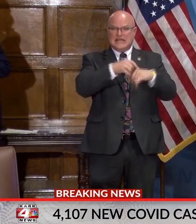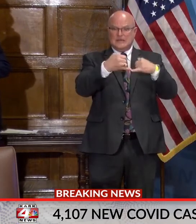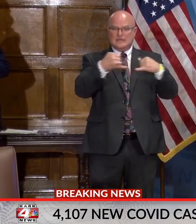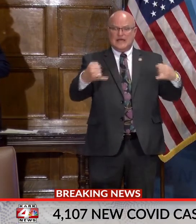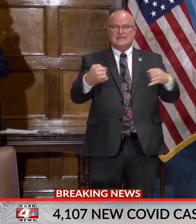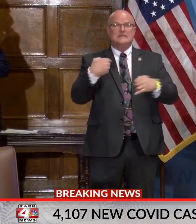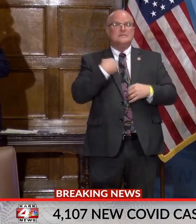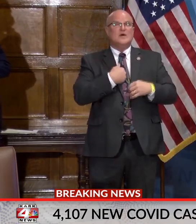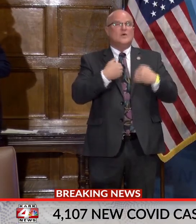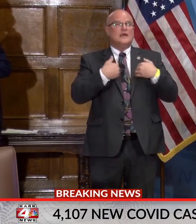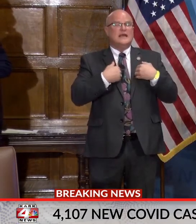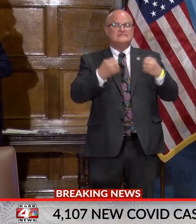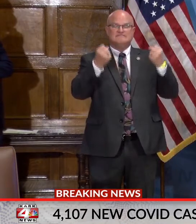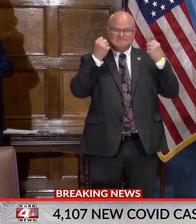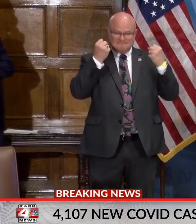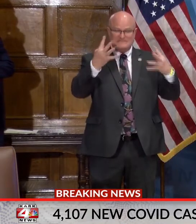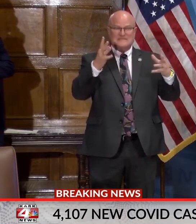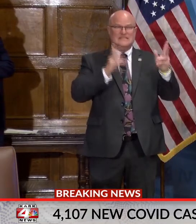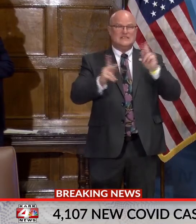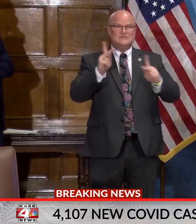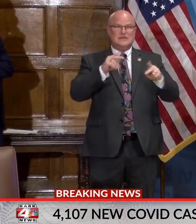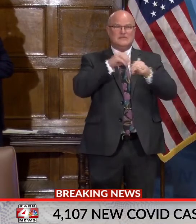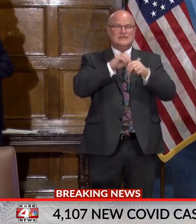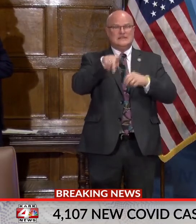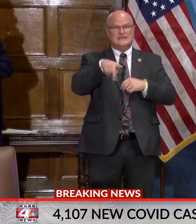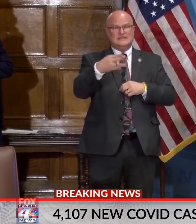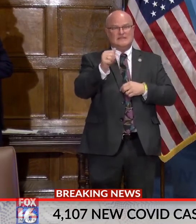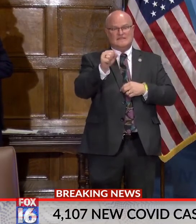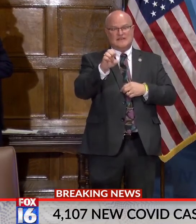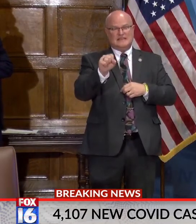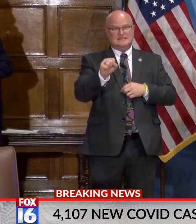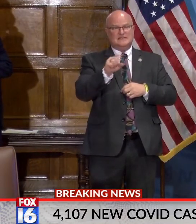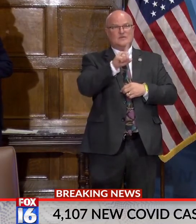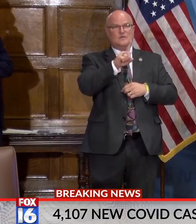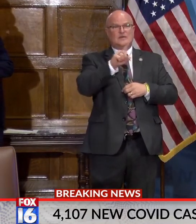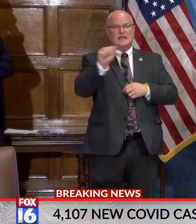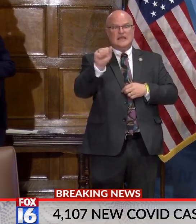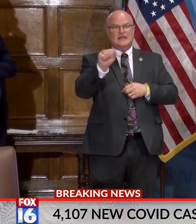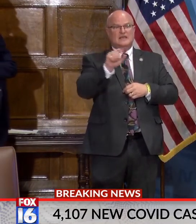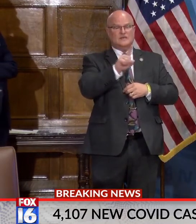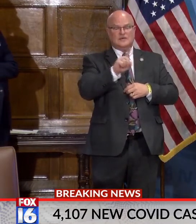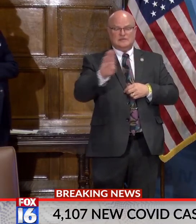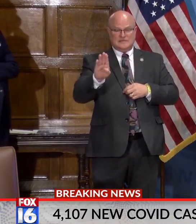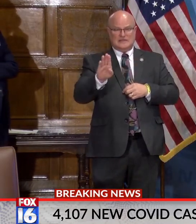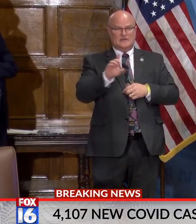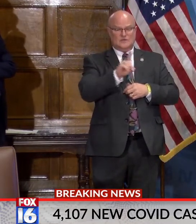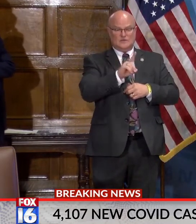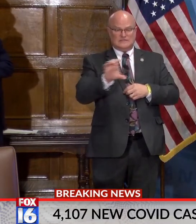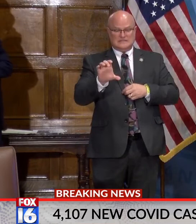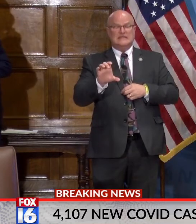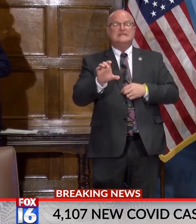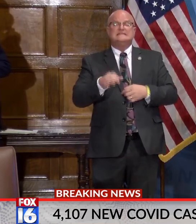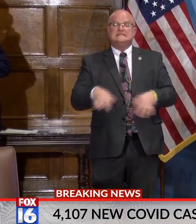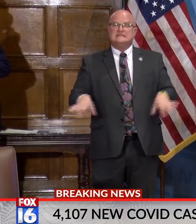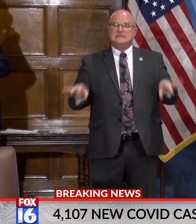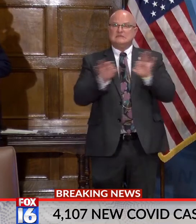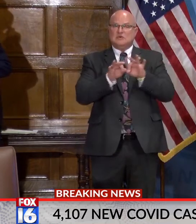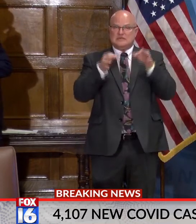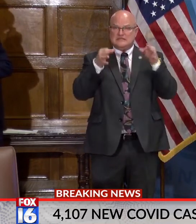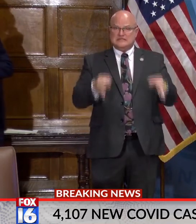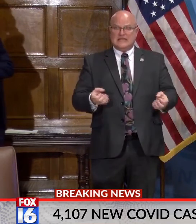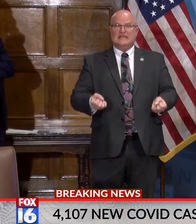have significant numbers in these phases, and those are going to be important in determining it. A further